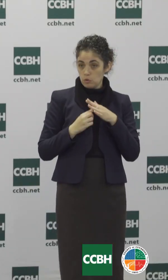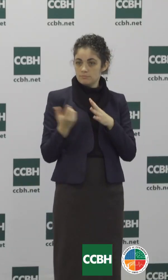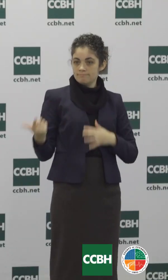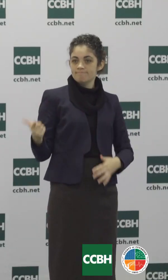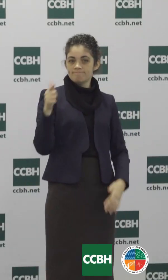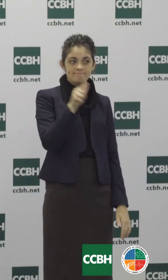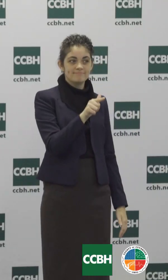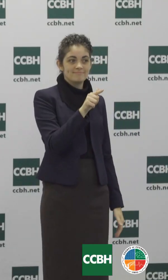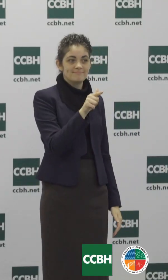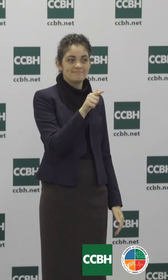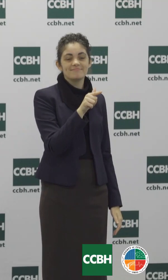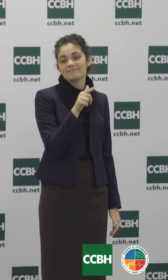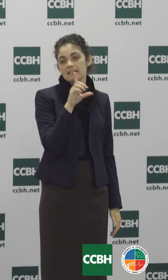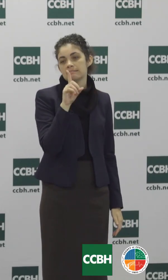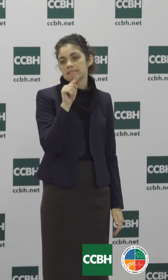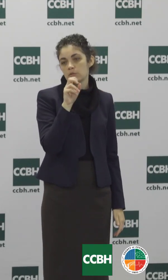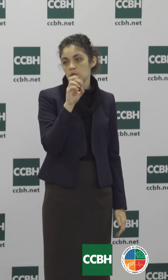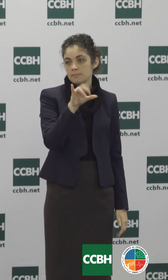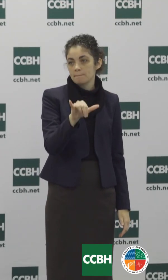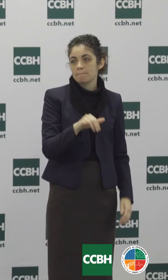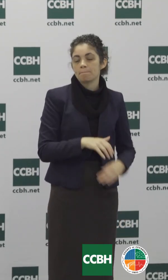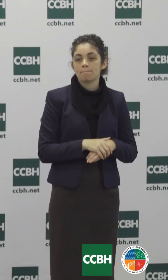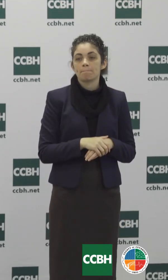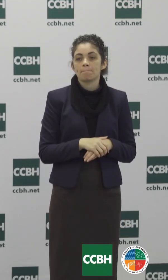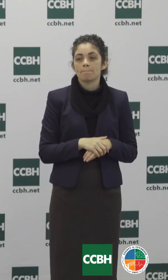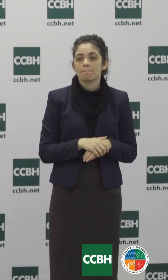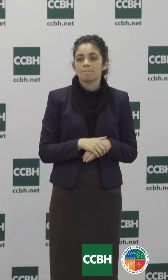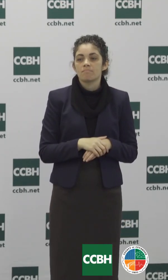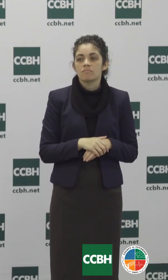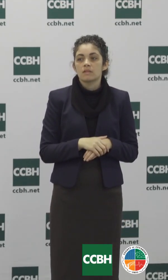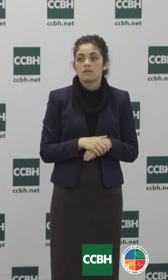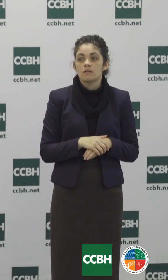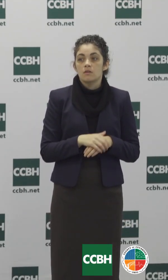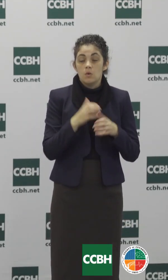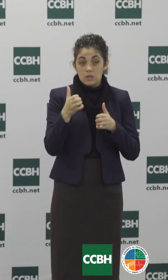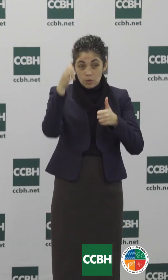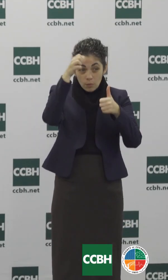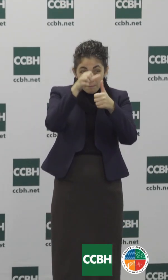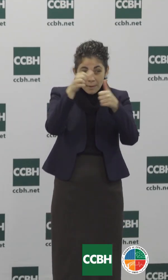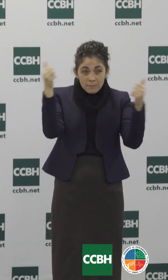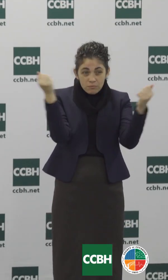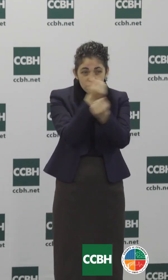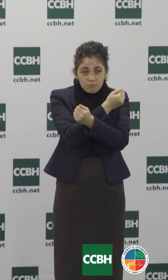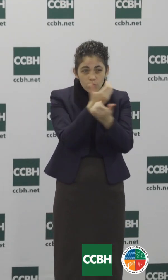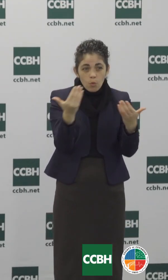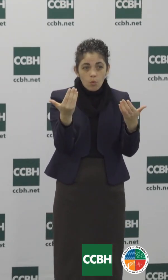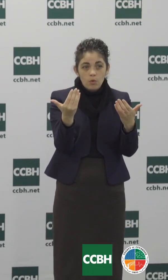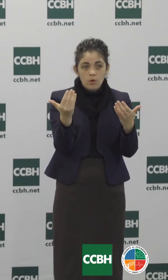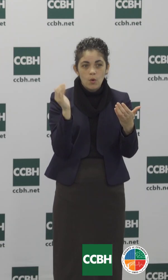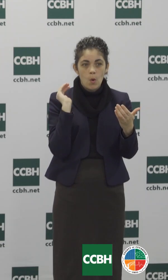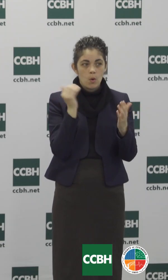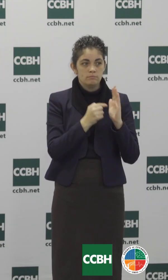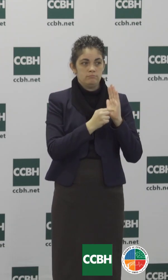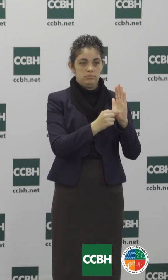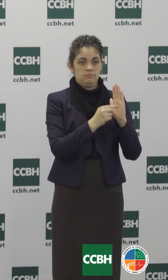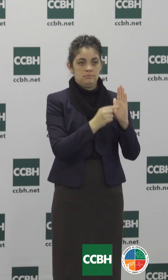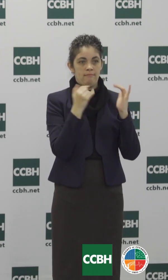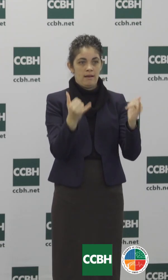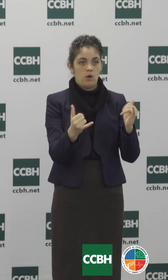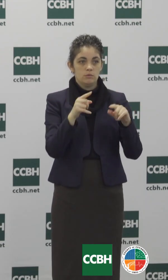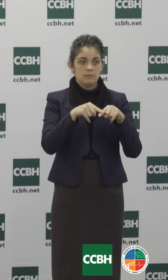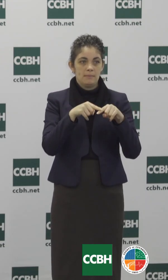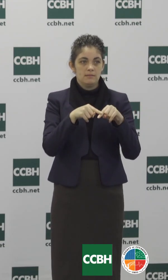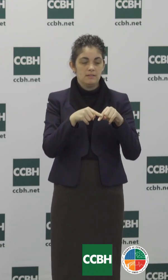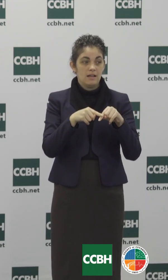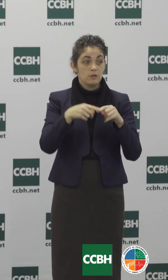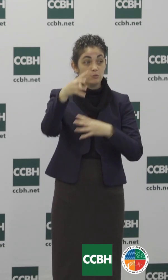pass it over to the health commissioner. So I would like to remind everyone that our models are dependent on strict